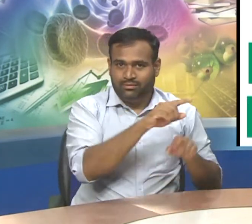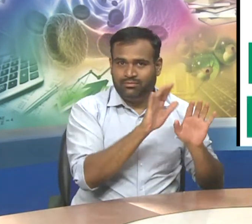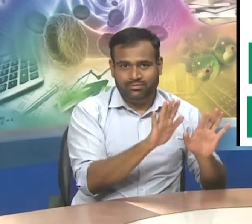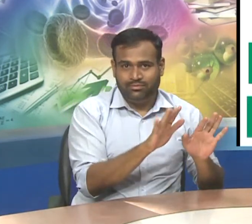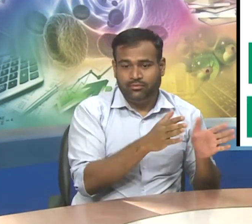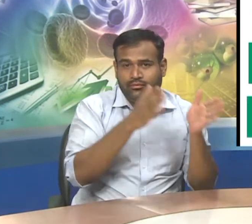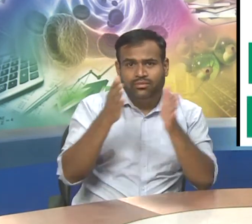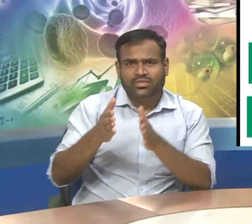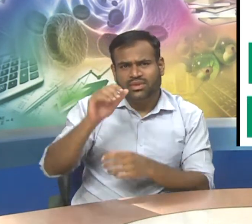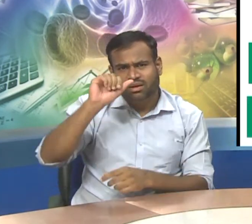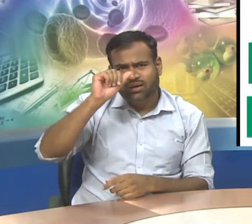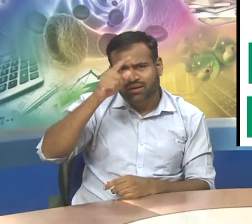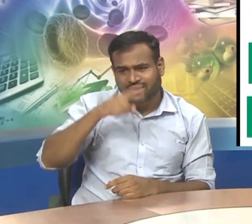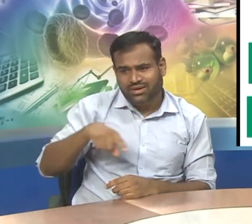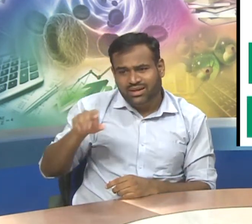And at the state level,